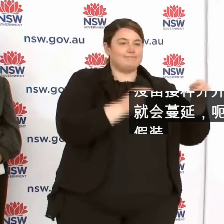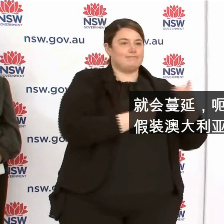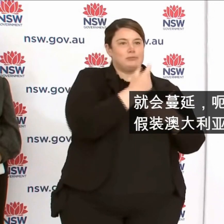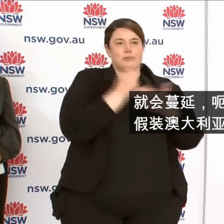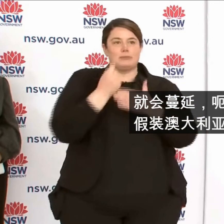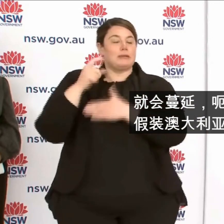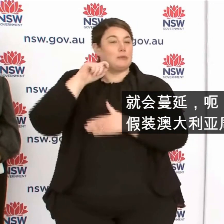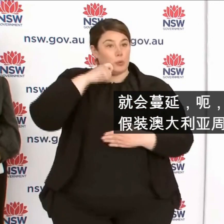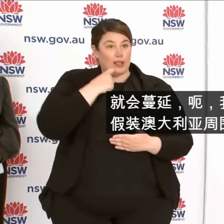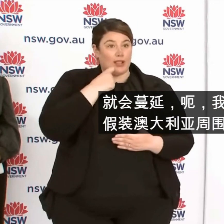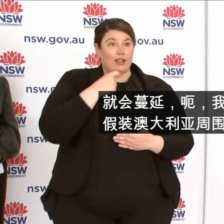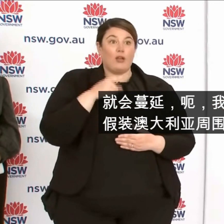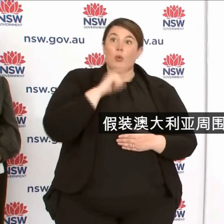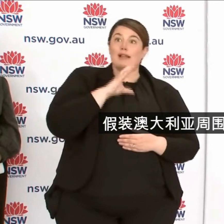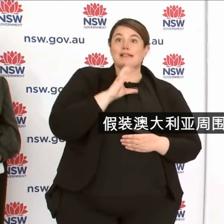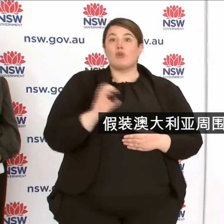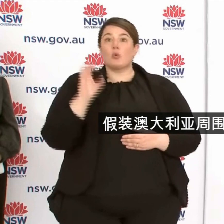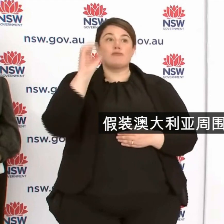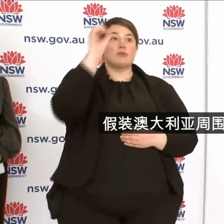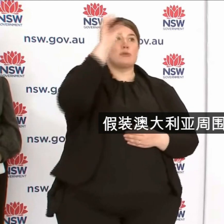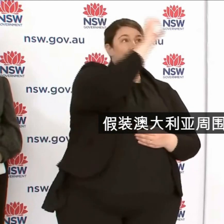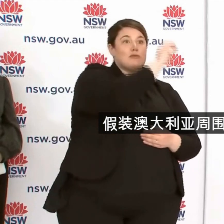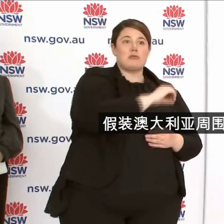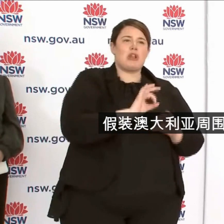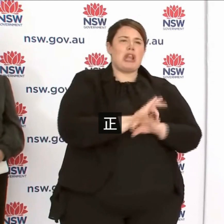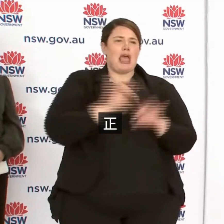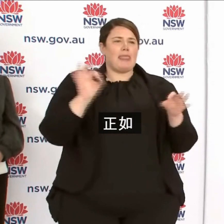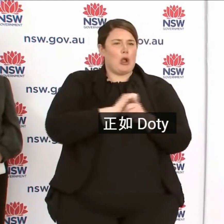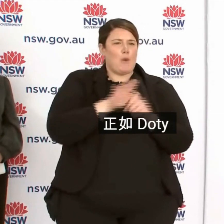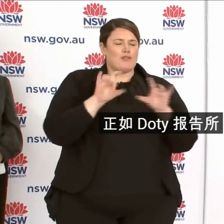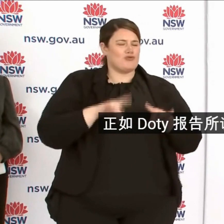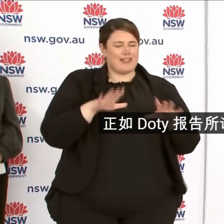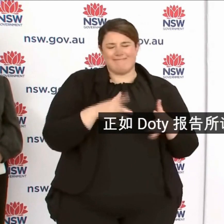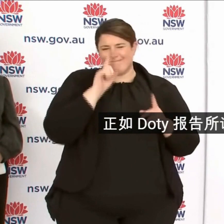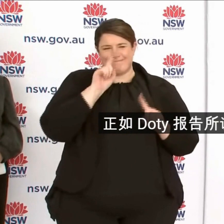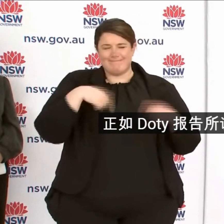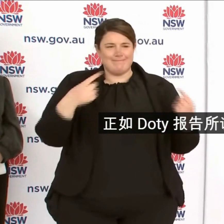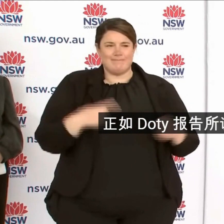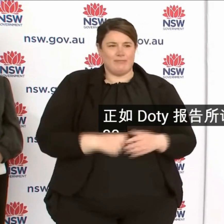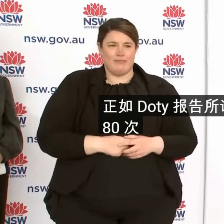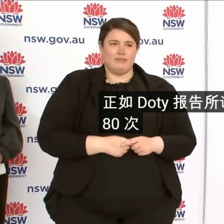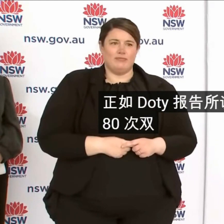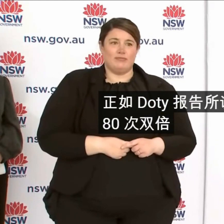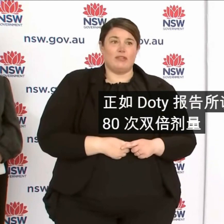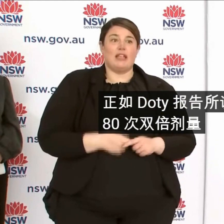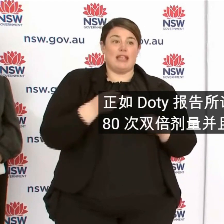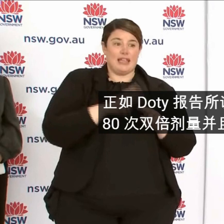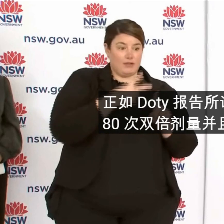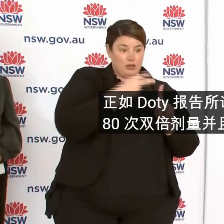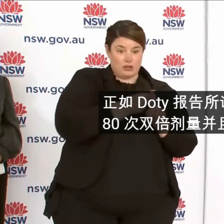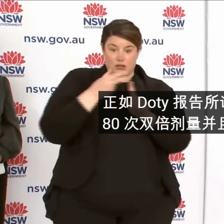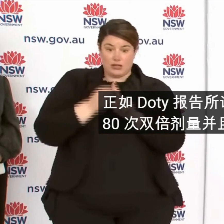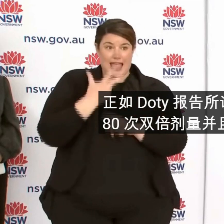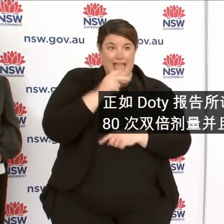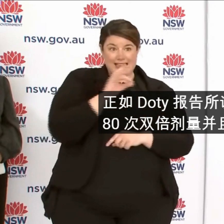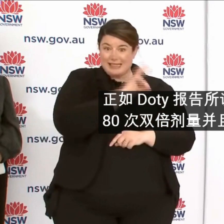pretend that we're going to be 0 cases around Australia of Delta. As the Doherty report says, once you get to 80% double doses and you have